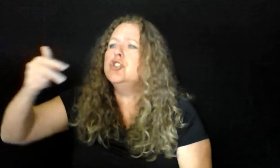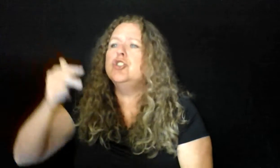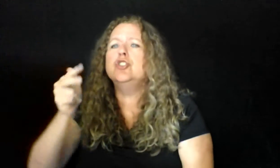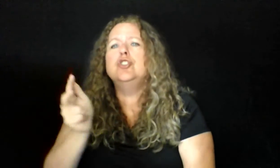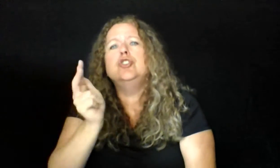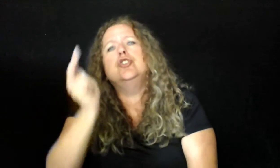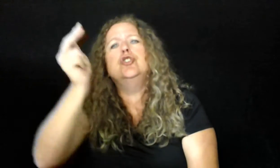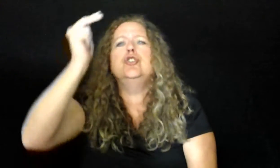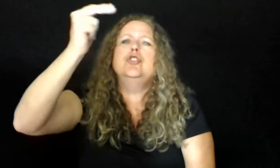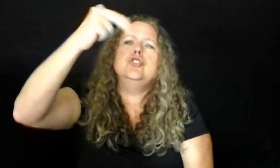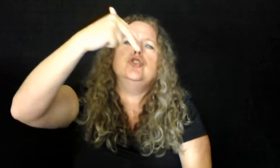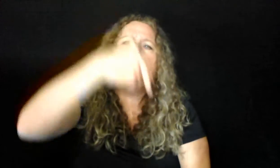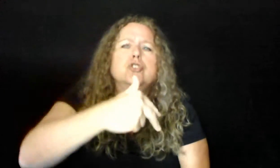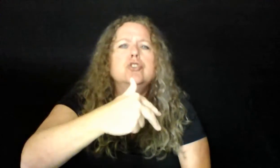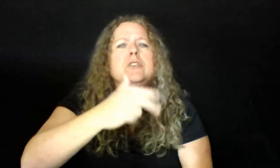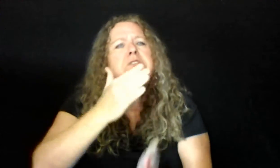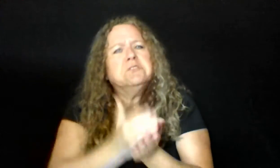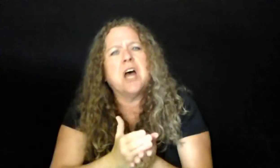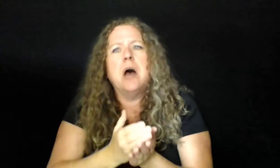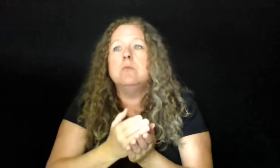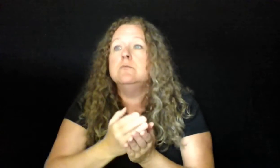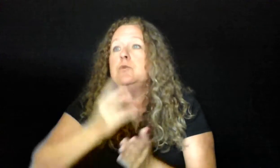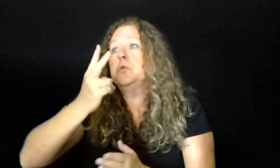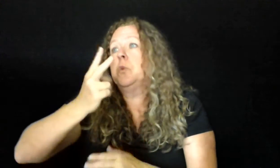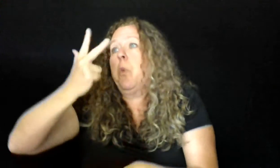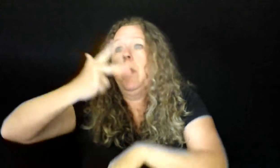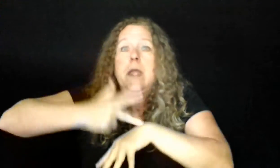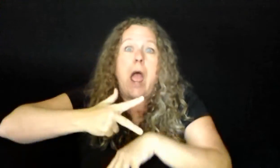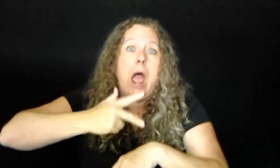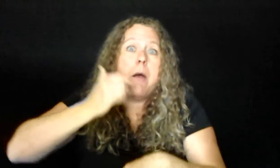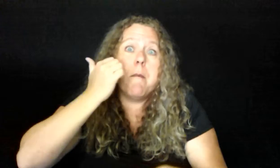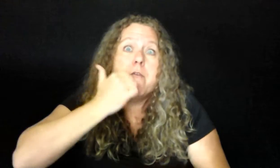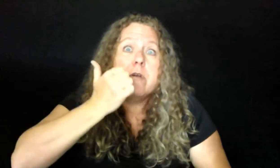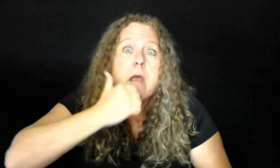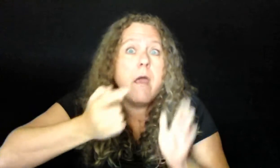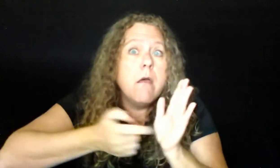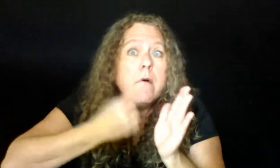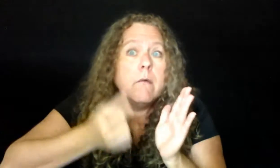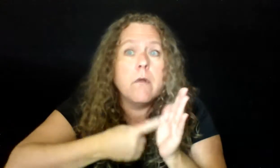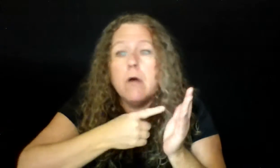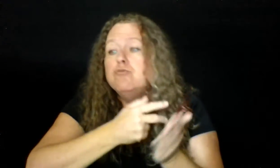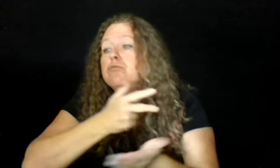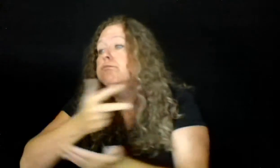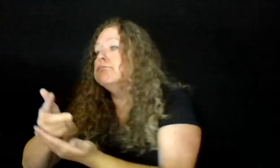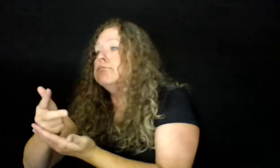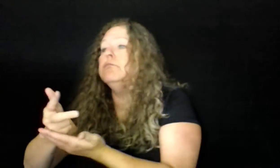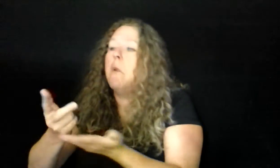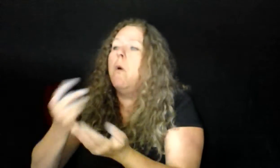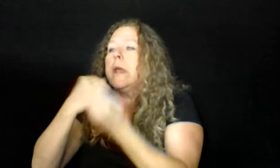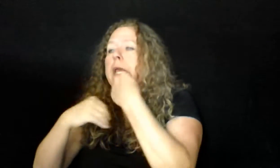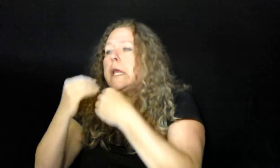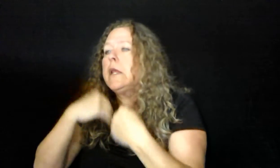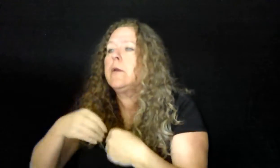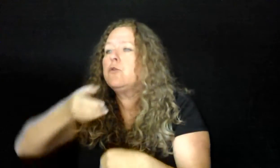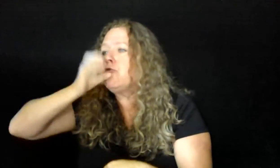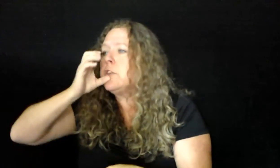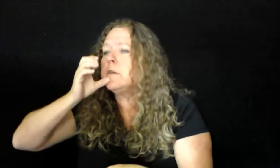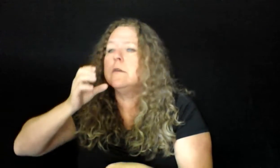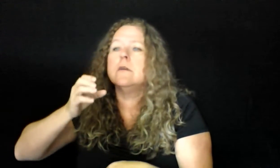frequently, sometimes two or three times a day. You eat when you stop, right? You get food when you stop. The next port's 2 days away, you